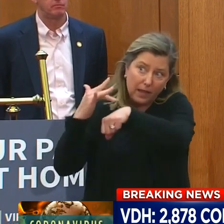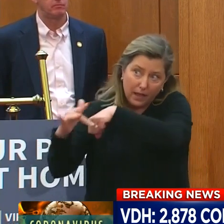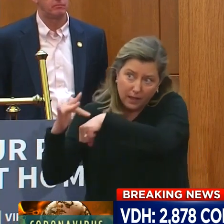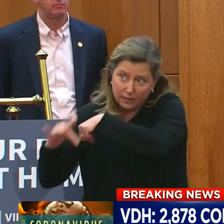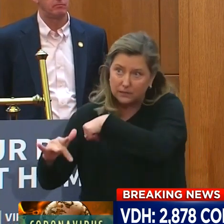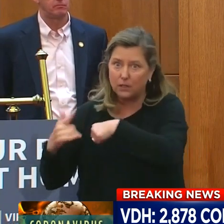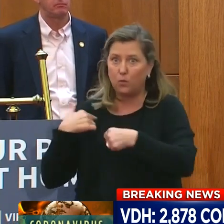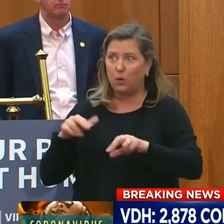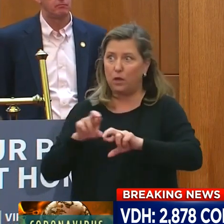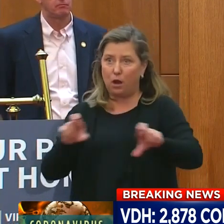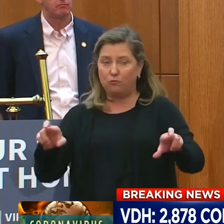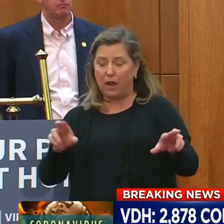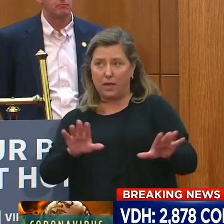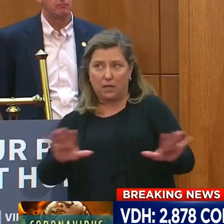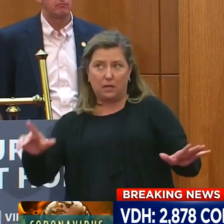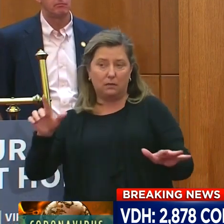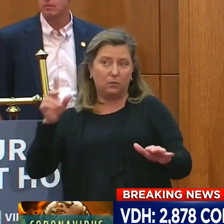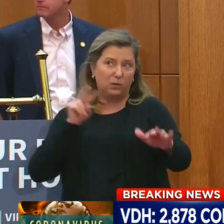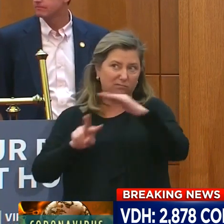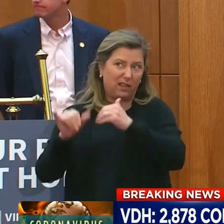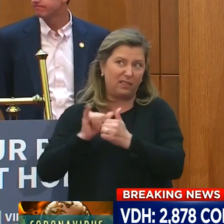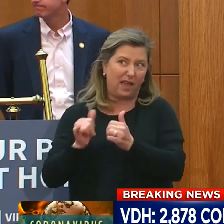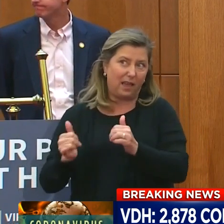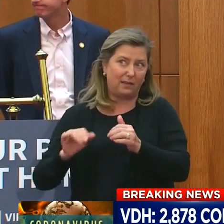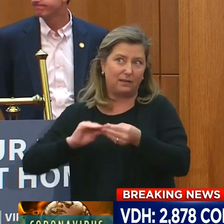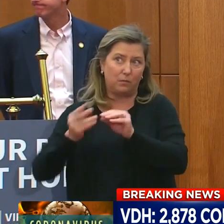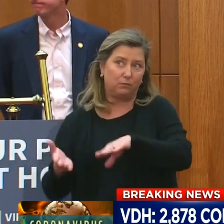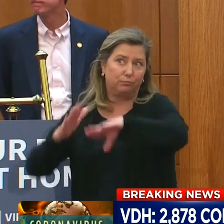a surge that we expect in a few weeks.